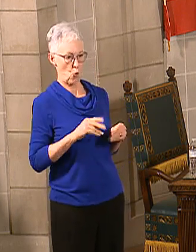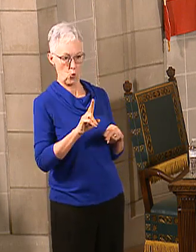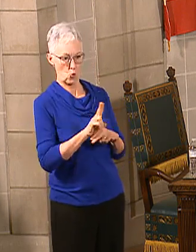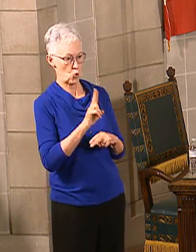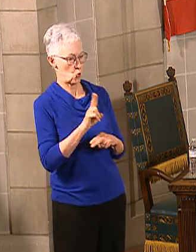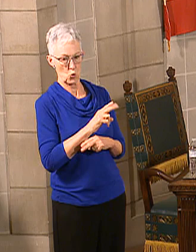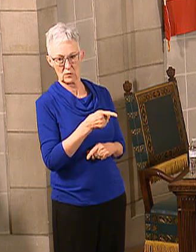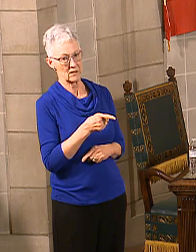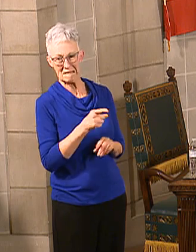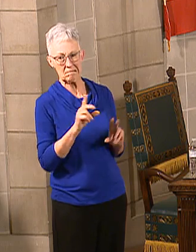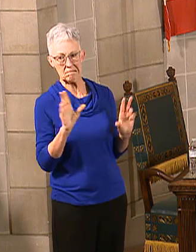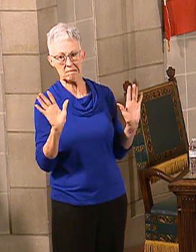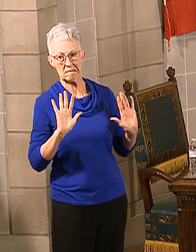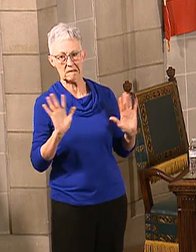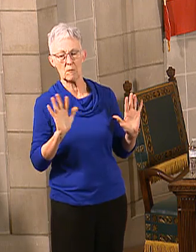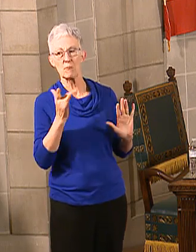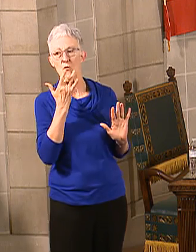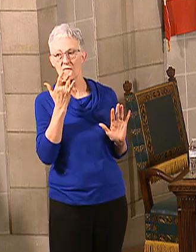Trucks